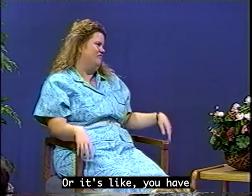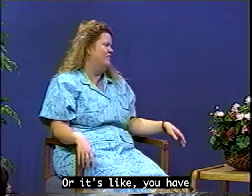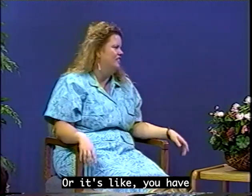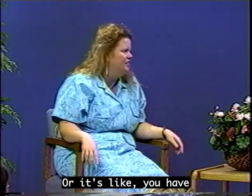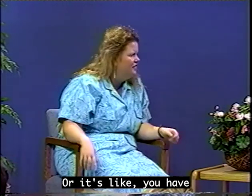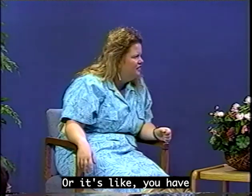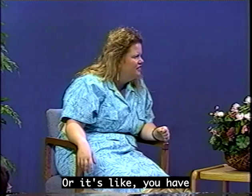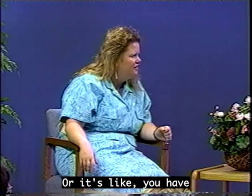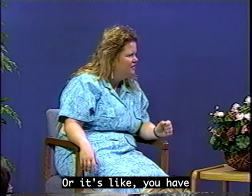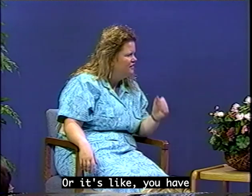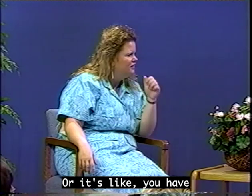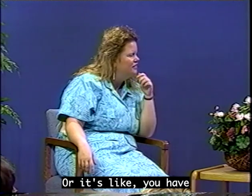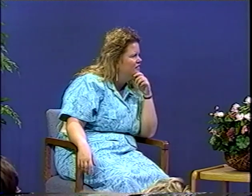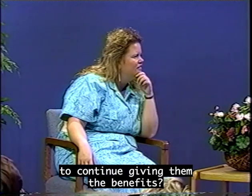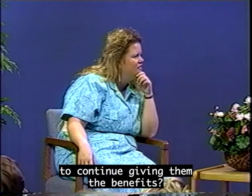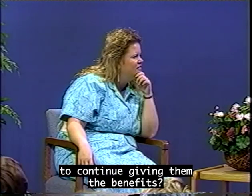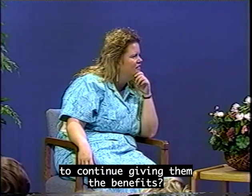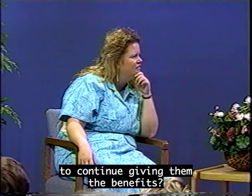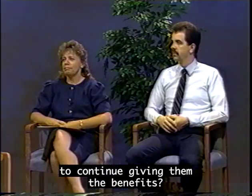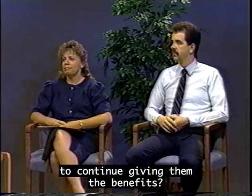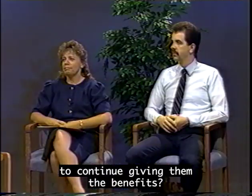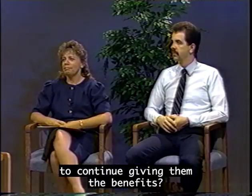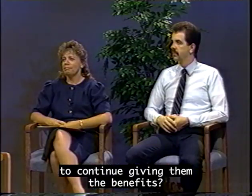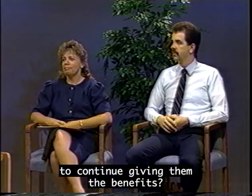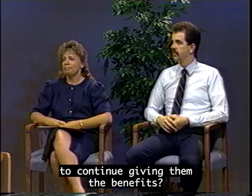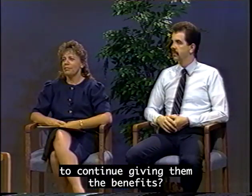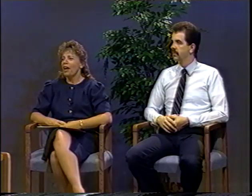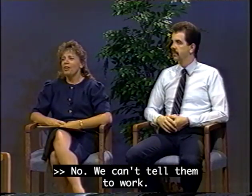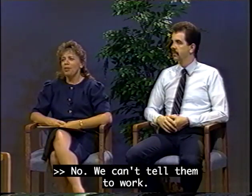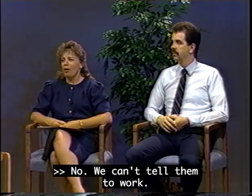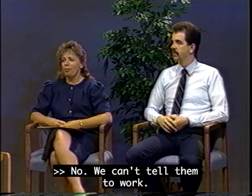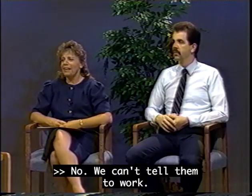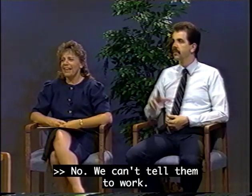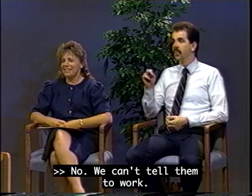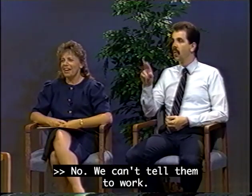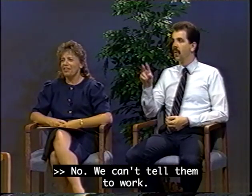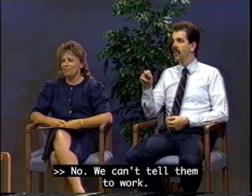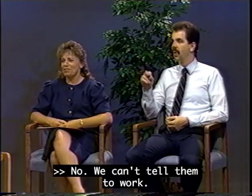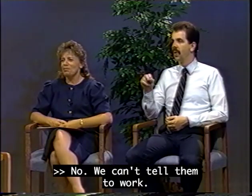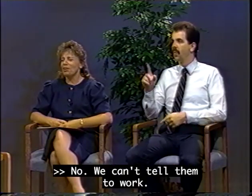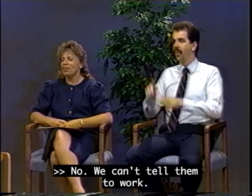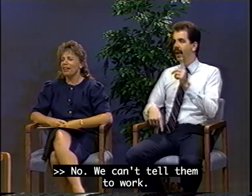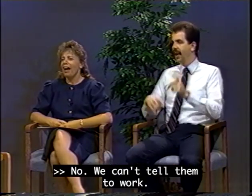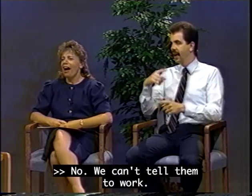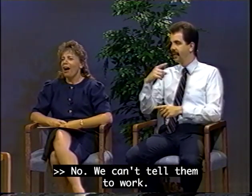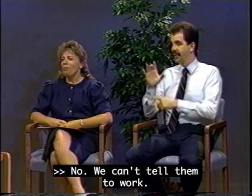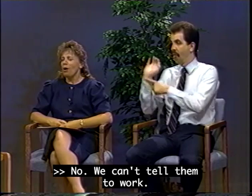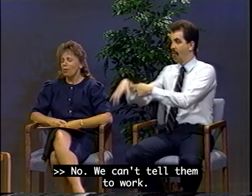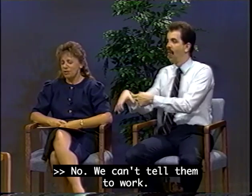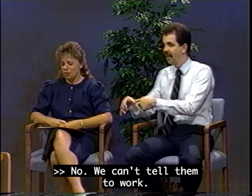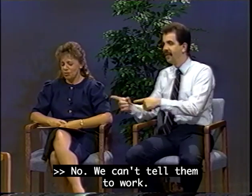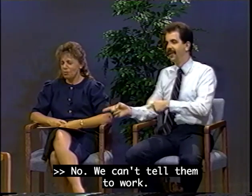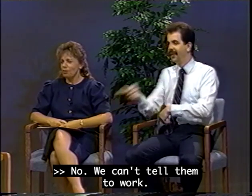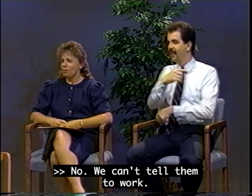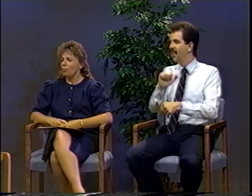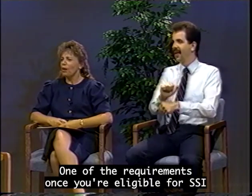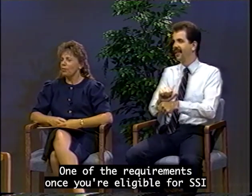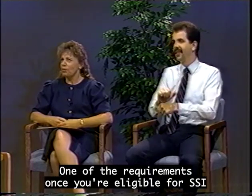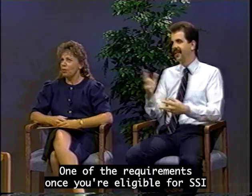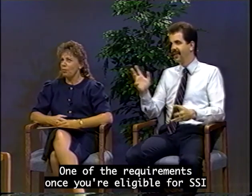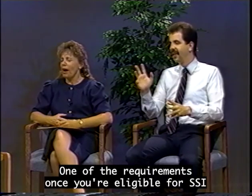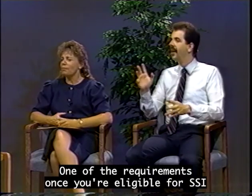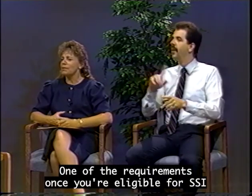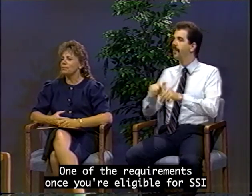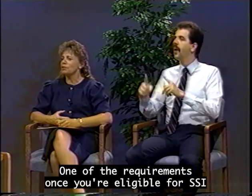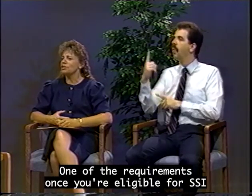like they just you have to continue giving them the benefits? No, we can't tell them to work. What we do, one of